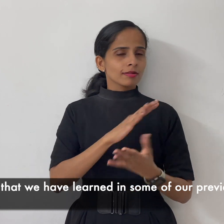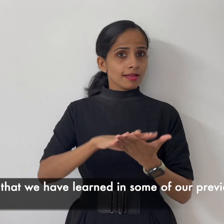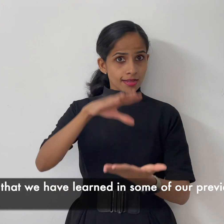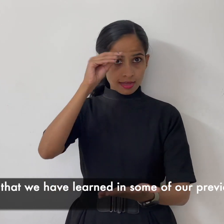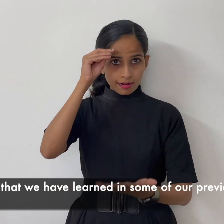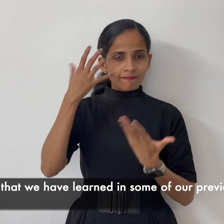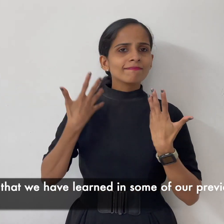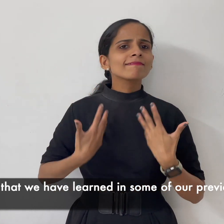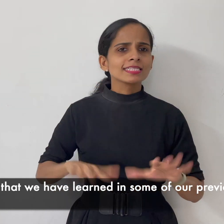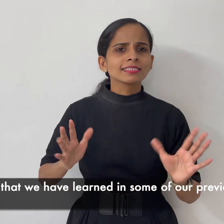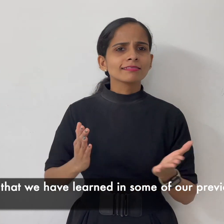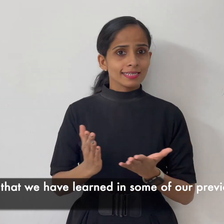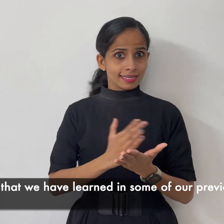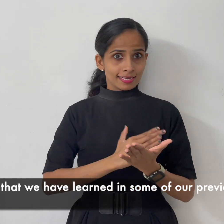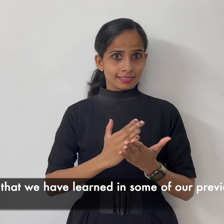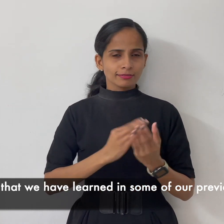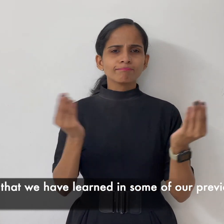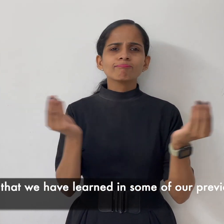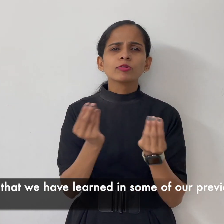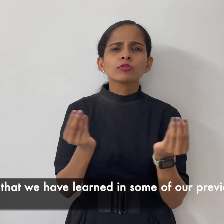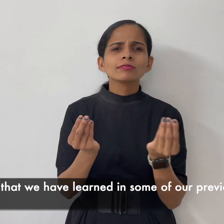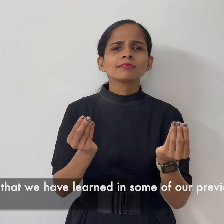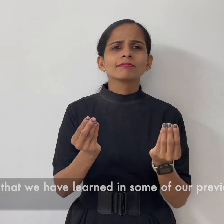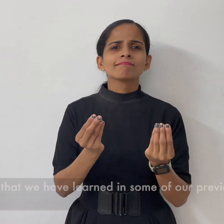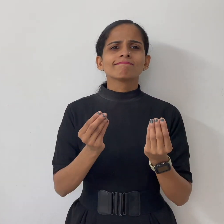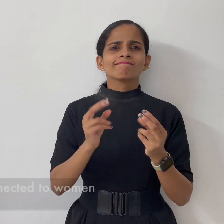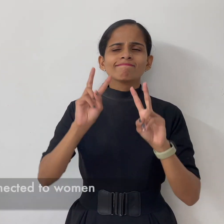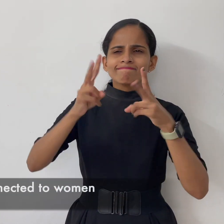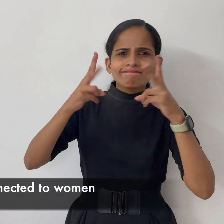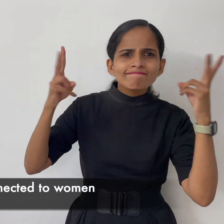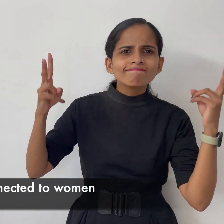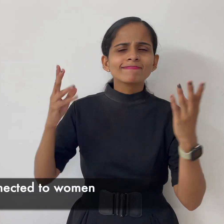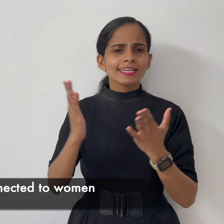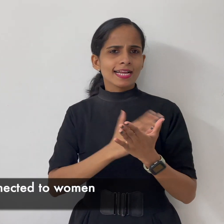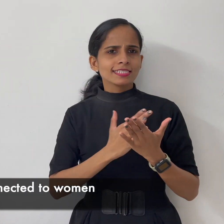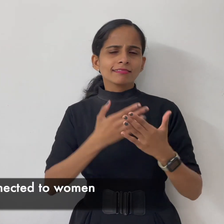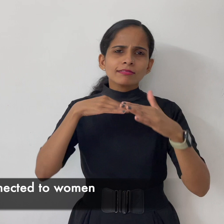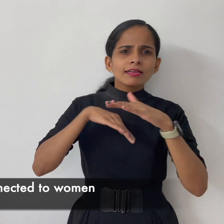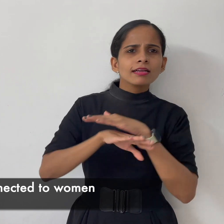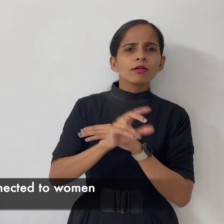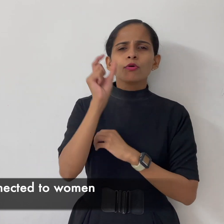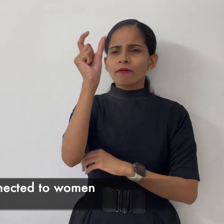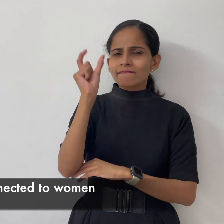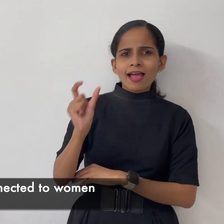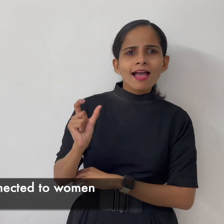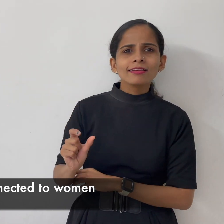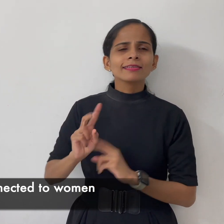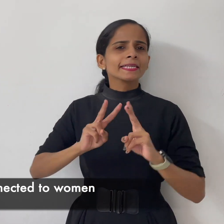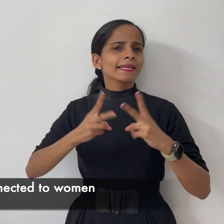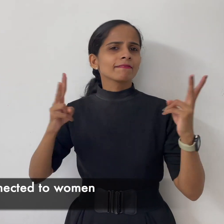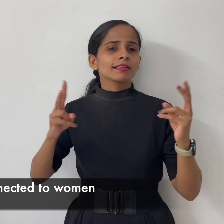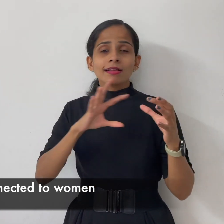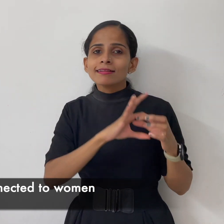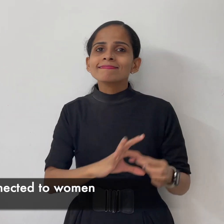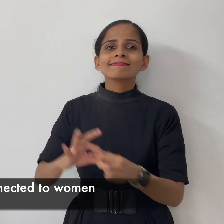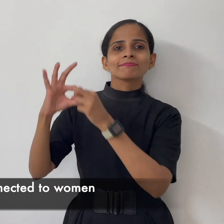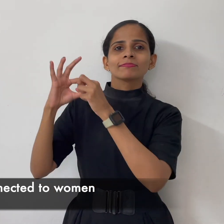previous lessons that are connected to women. So let's go over those